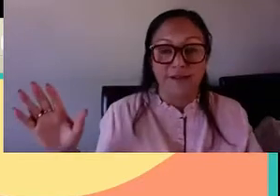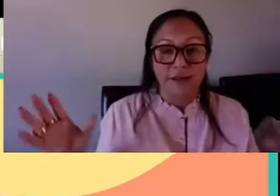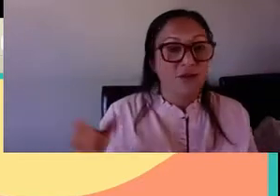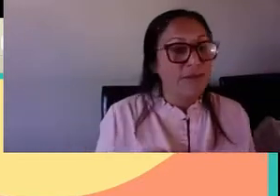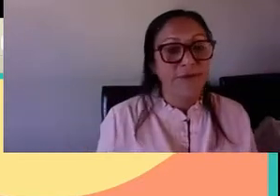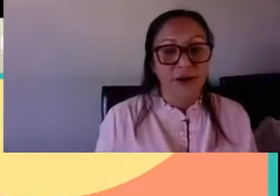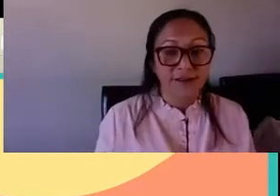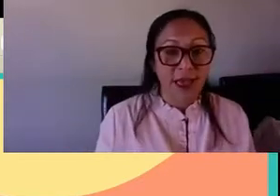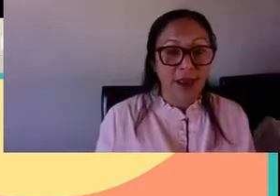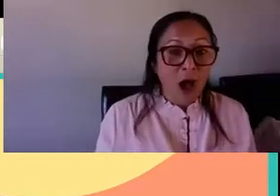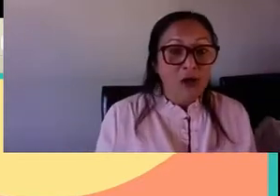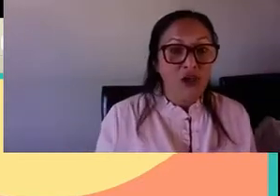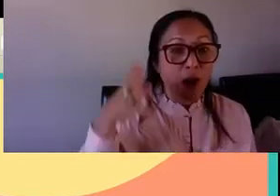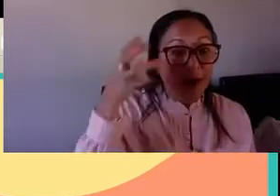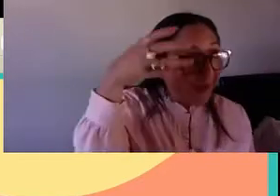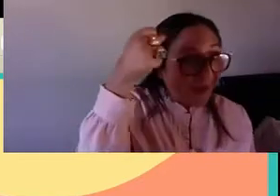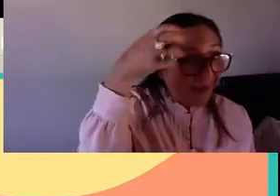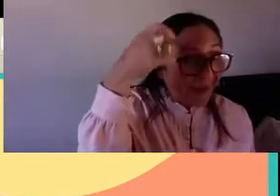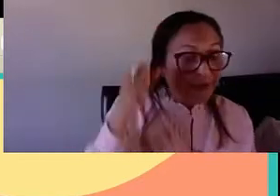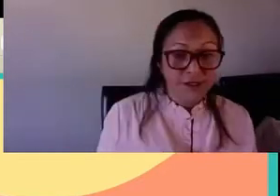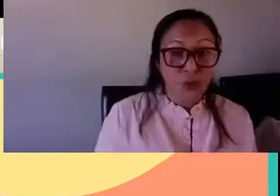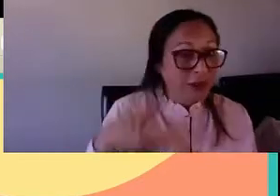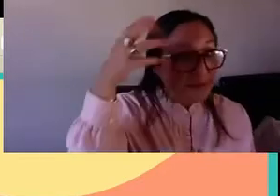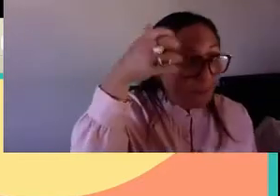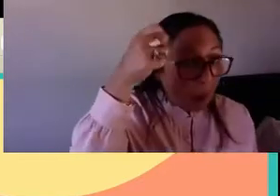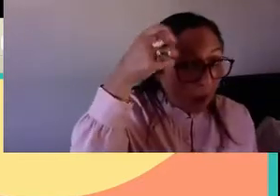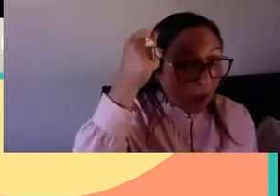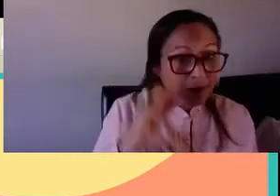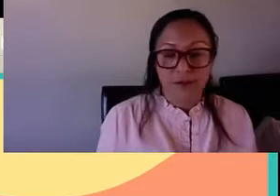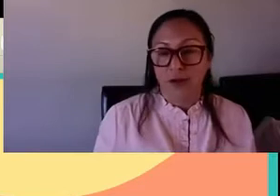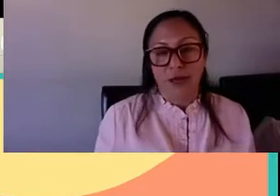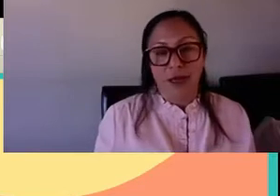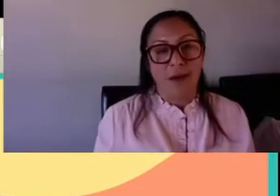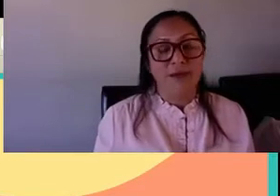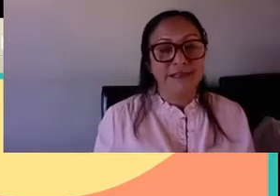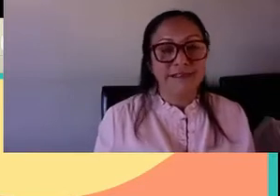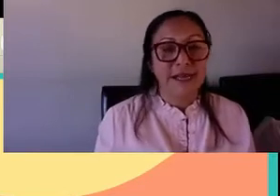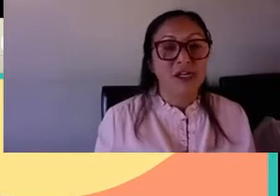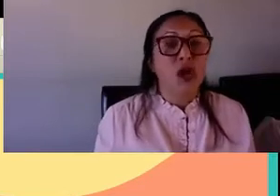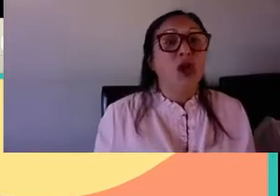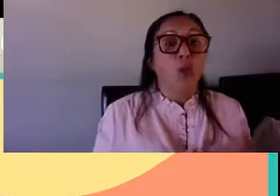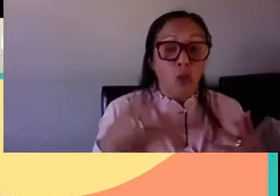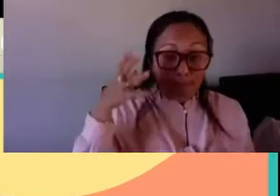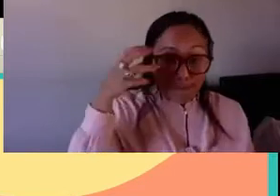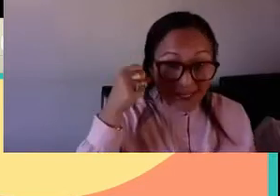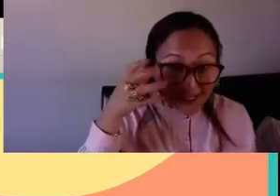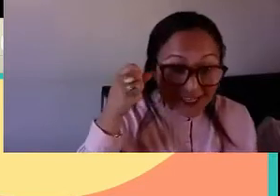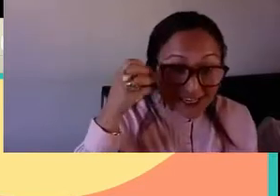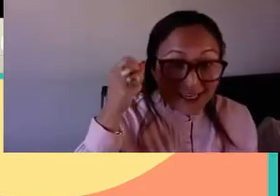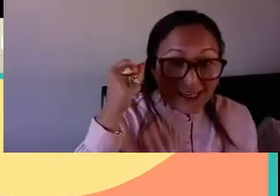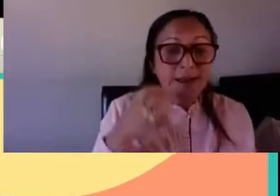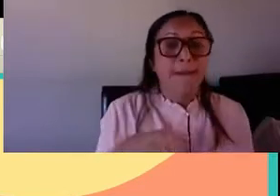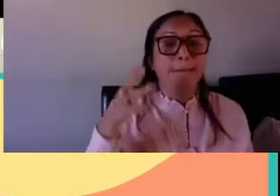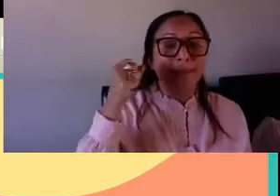always. So I'm never going to say, oh, do you want some? No, I'm always going to say